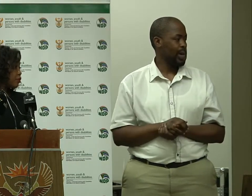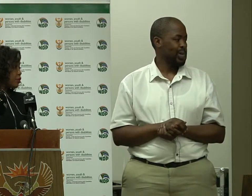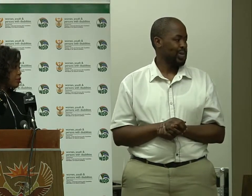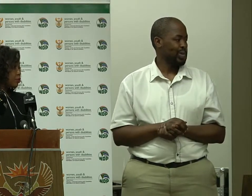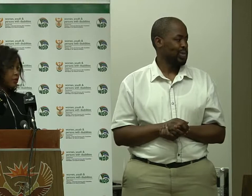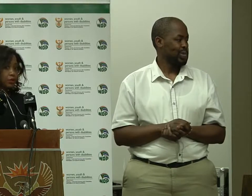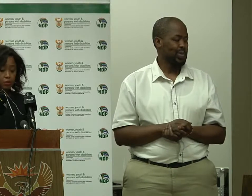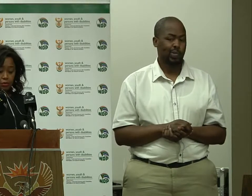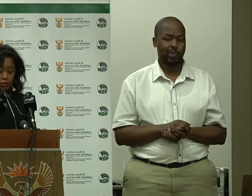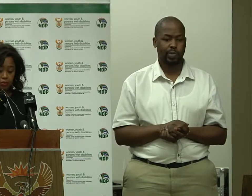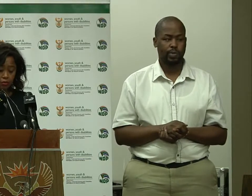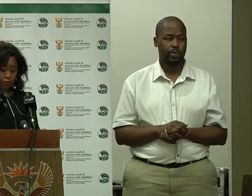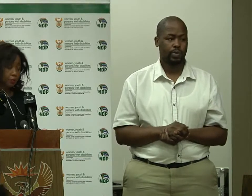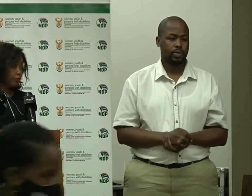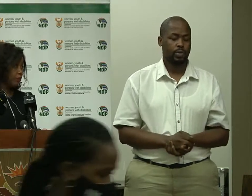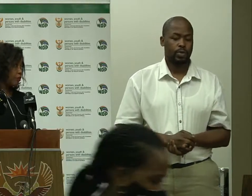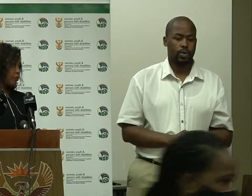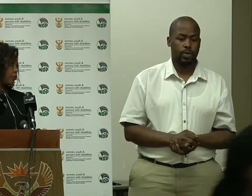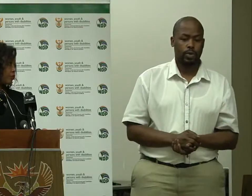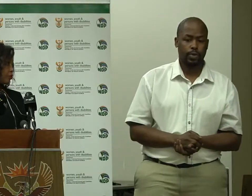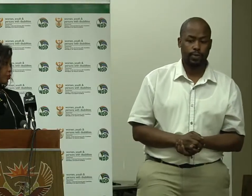DM have already responded to?